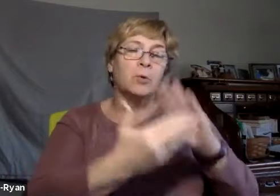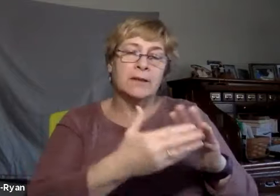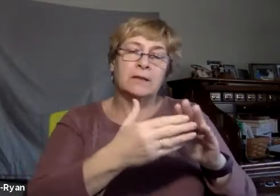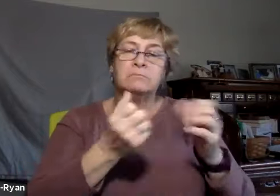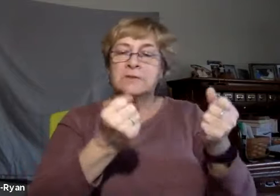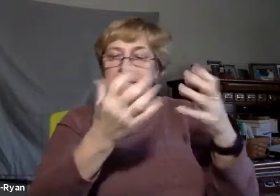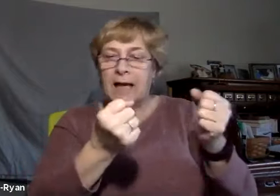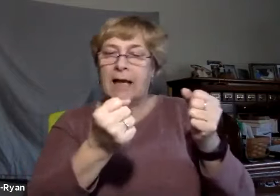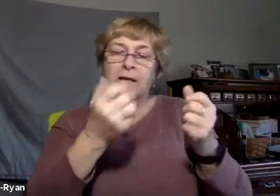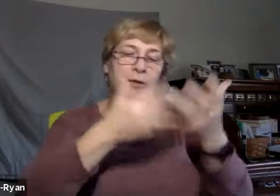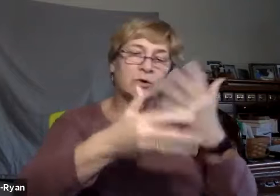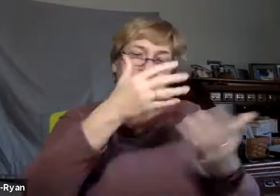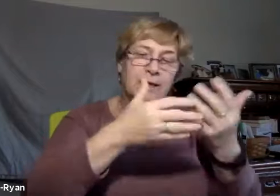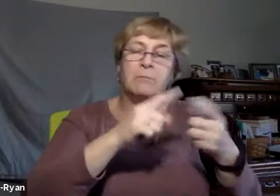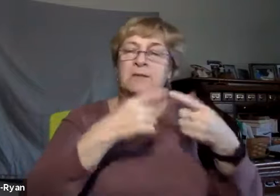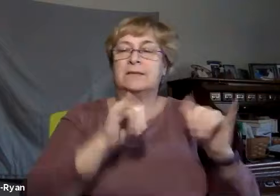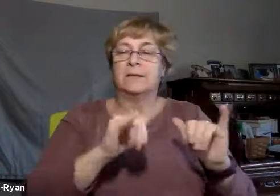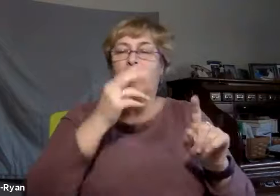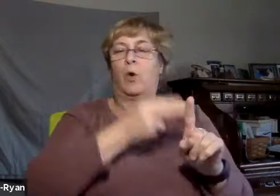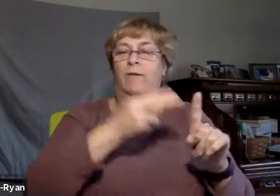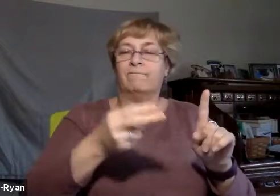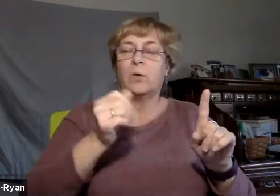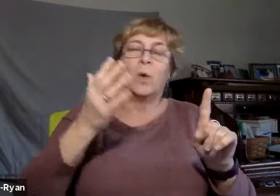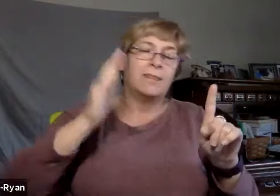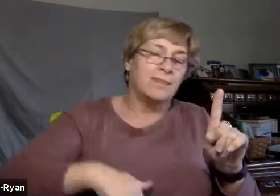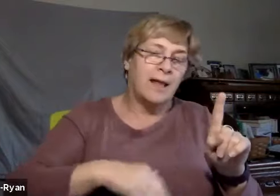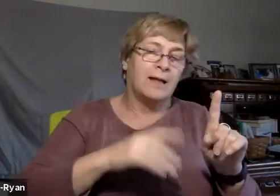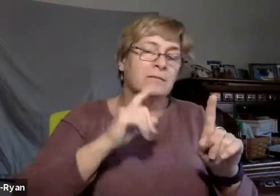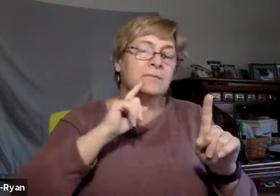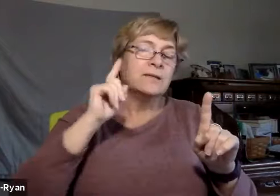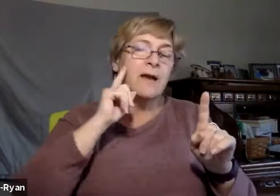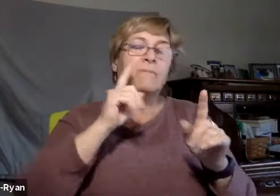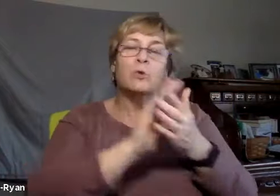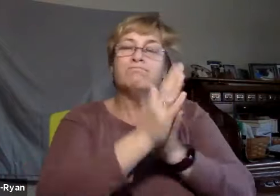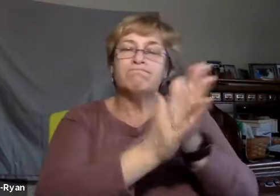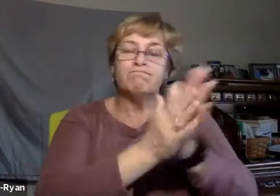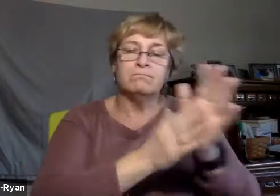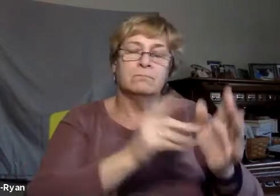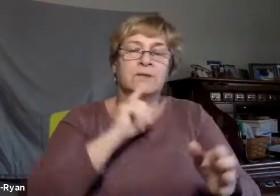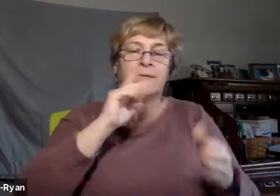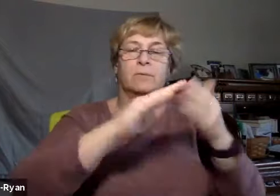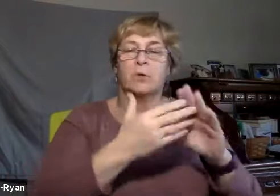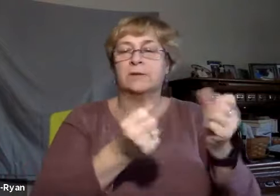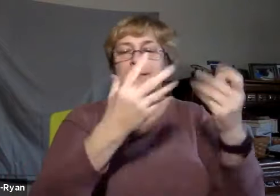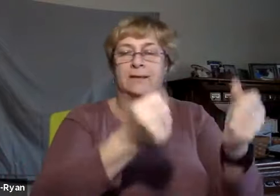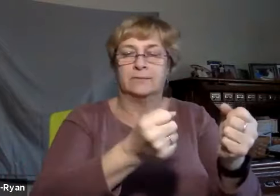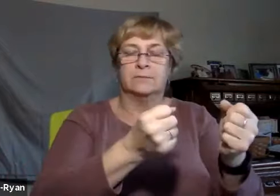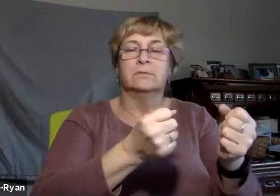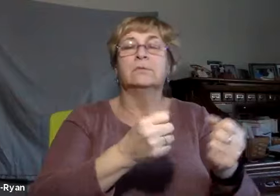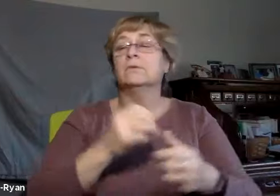accept their hearing loss and are entrenched in the deaf community. They might still be hard of hearing, but they really are more